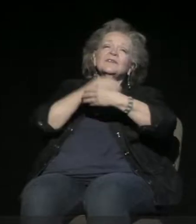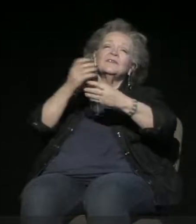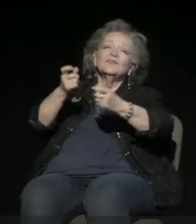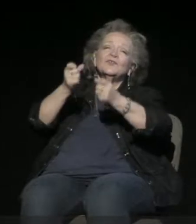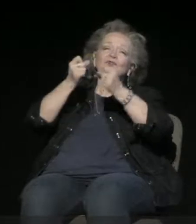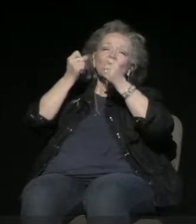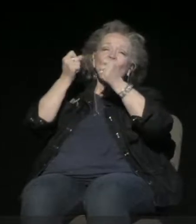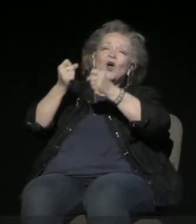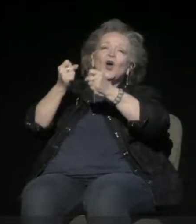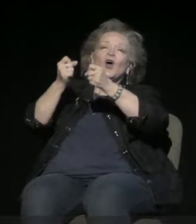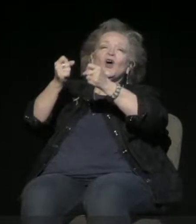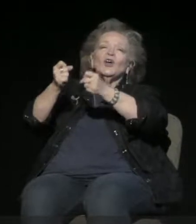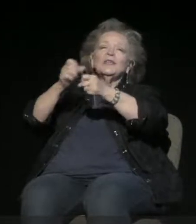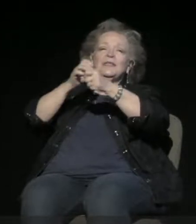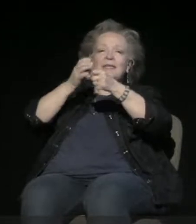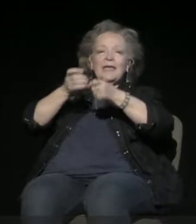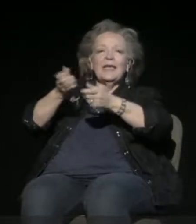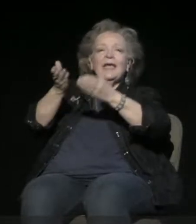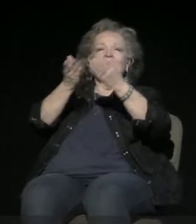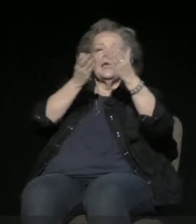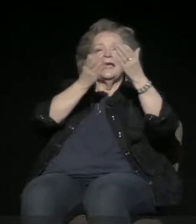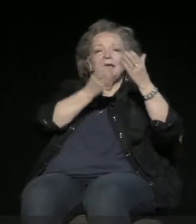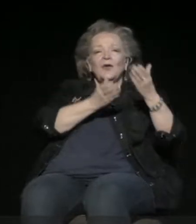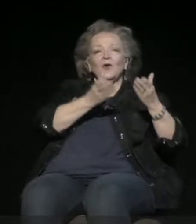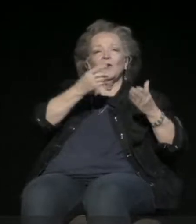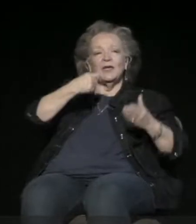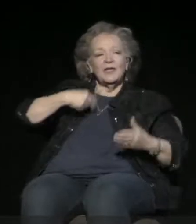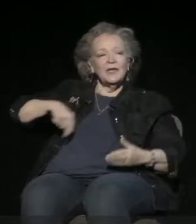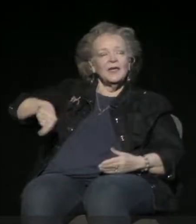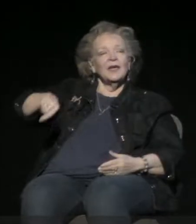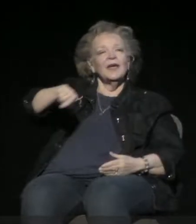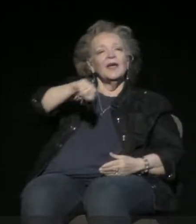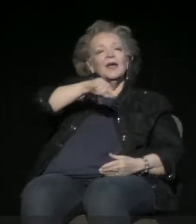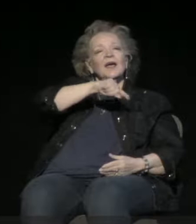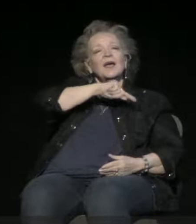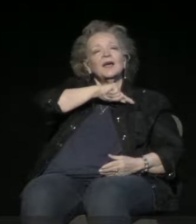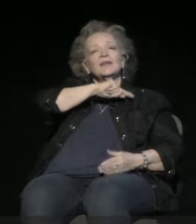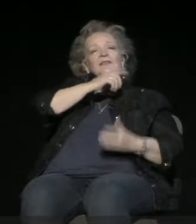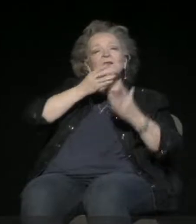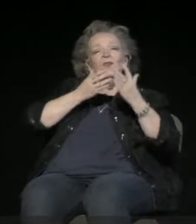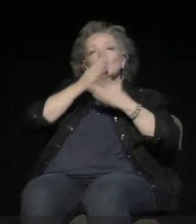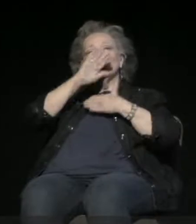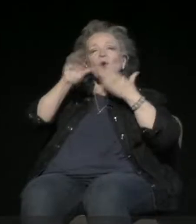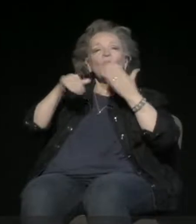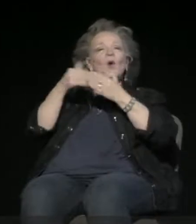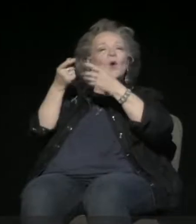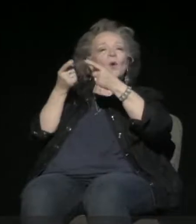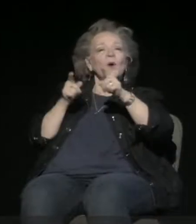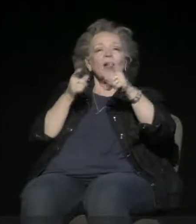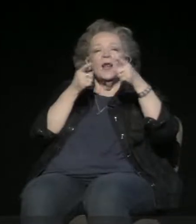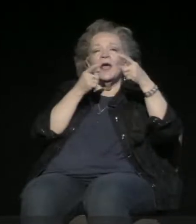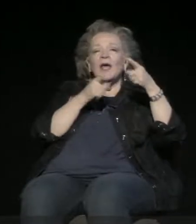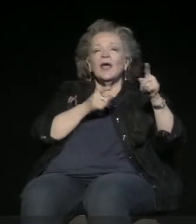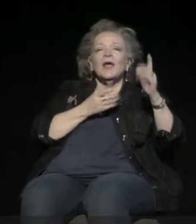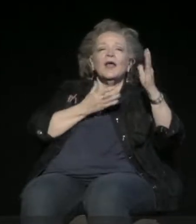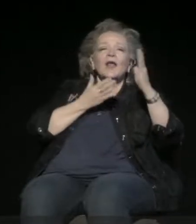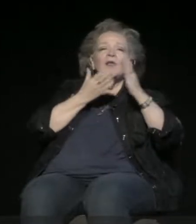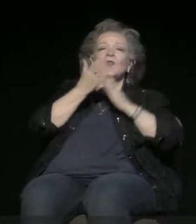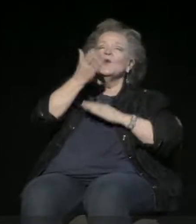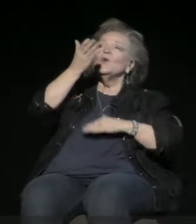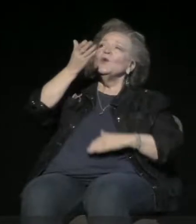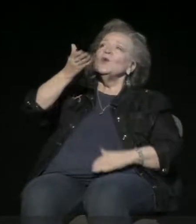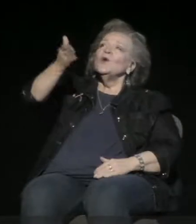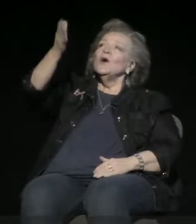are strong enough to carry me through it all, by the